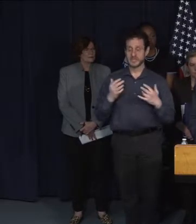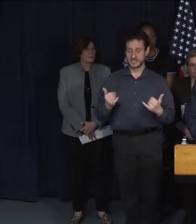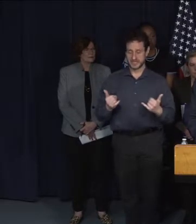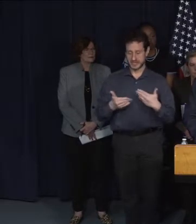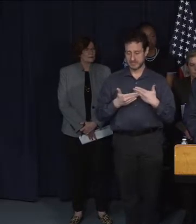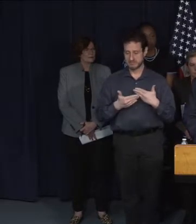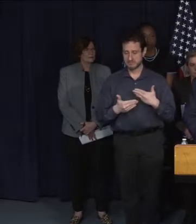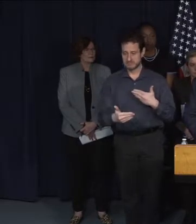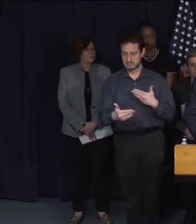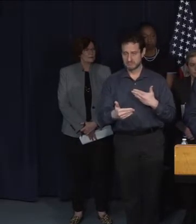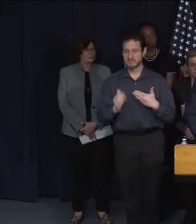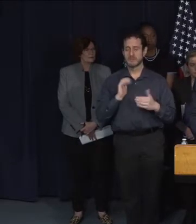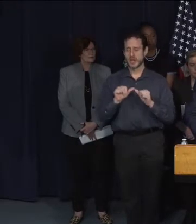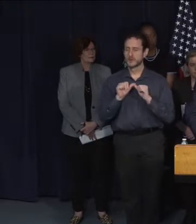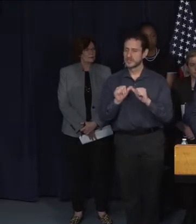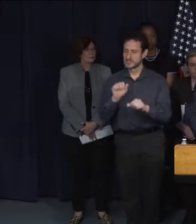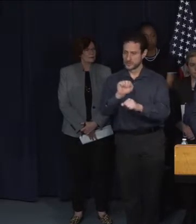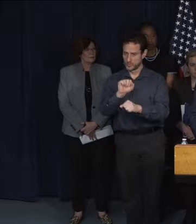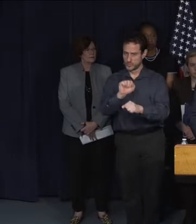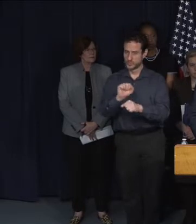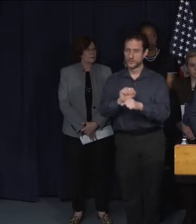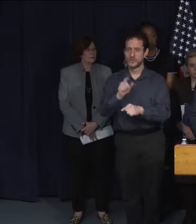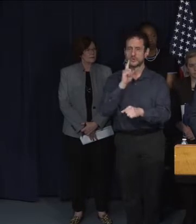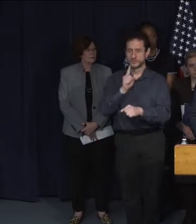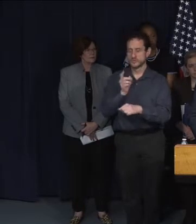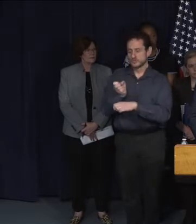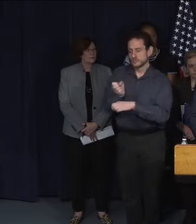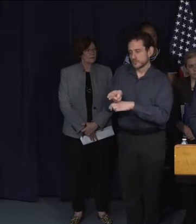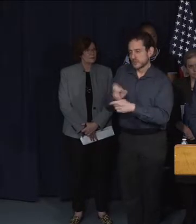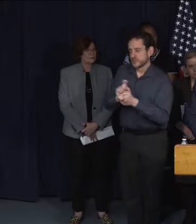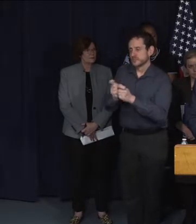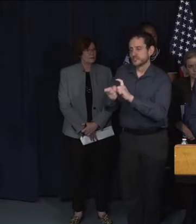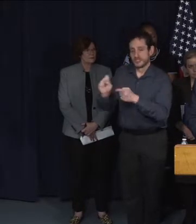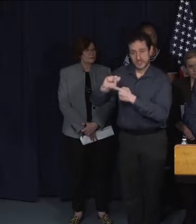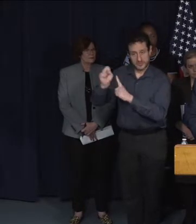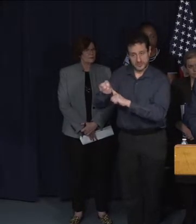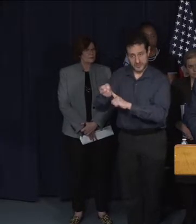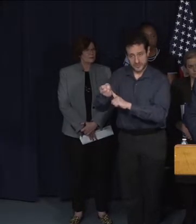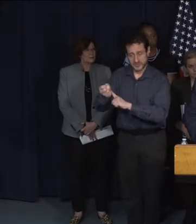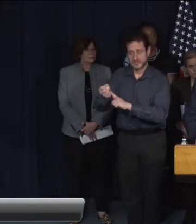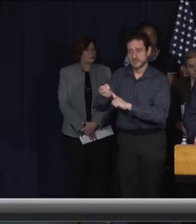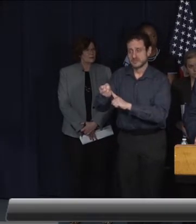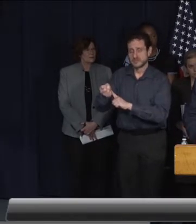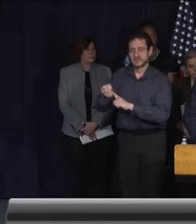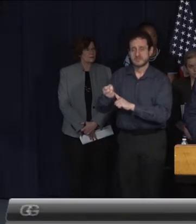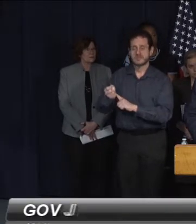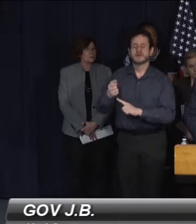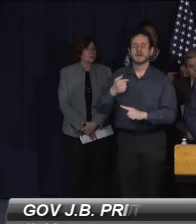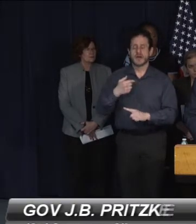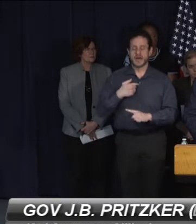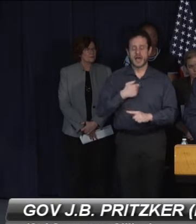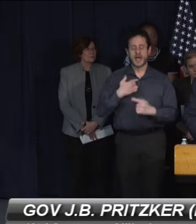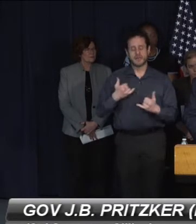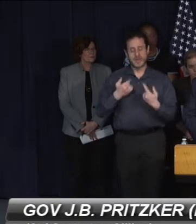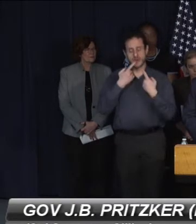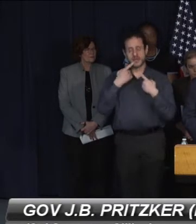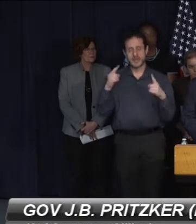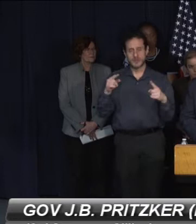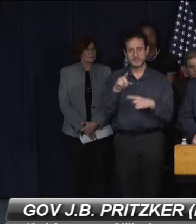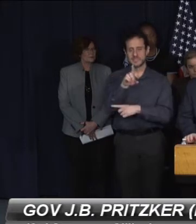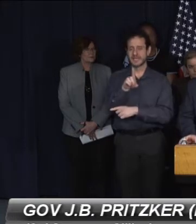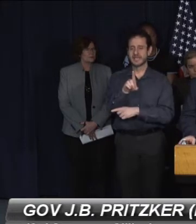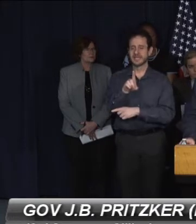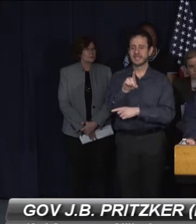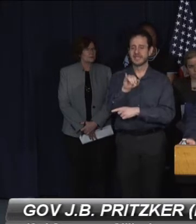phase of our continued effort to stay ahead of these changing circumstances, I am formally announcing a